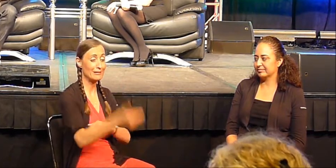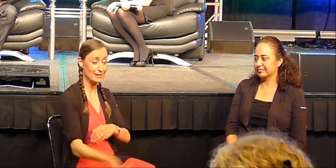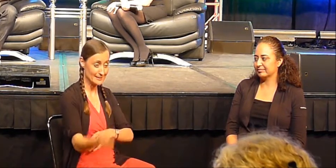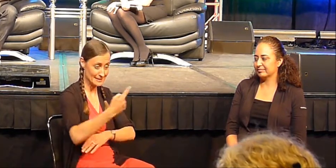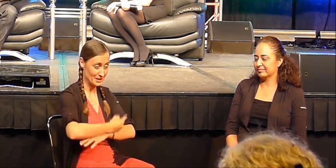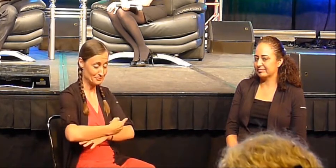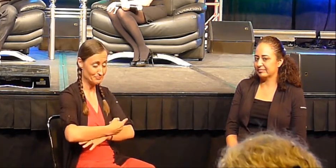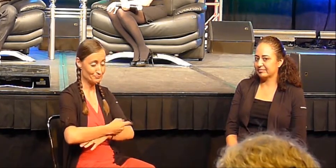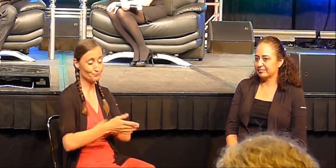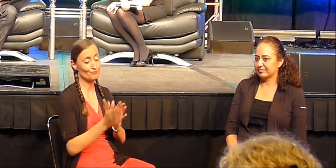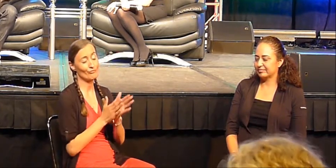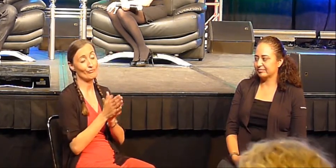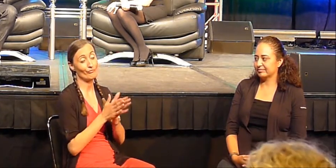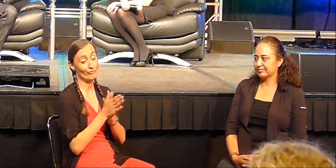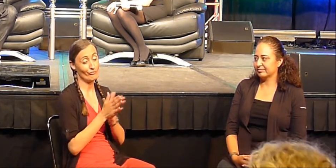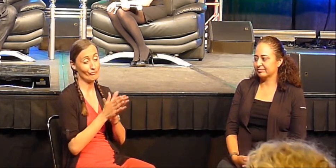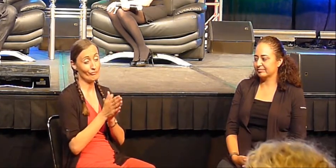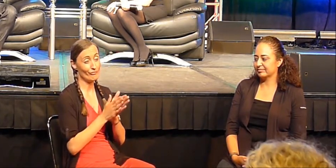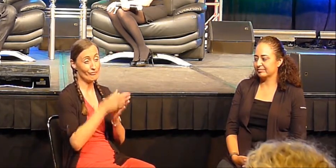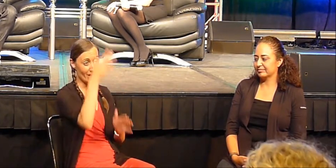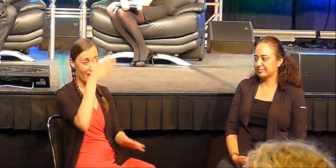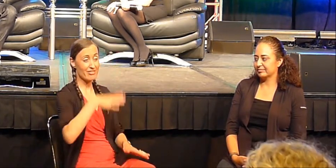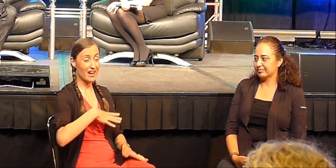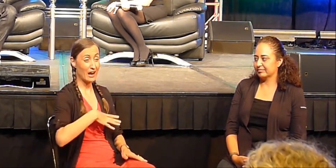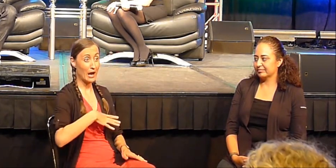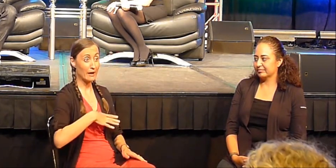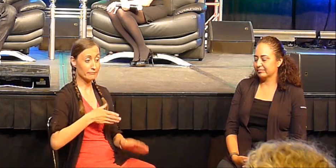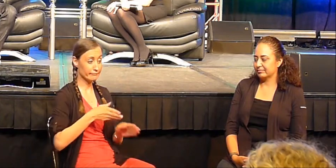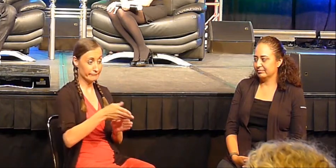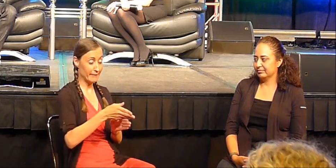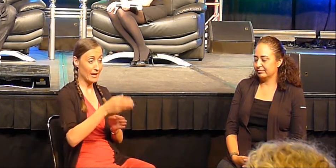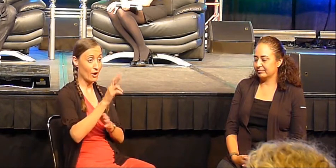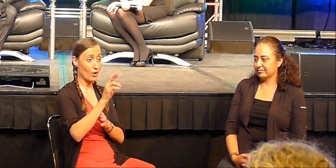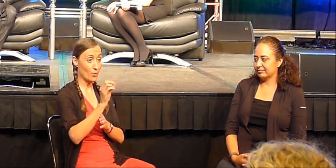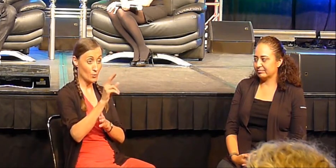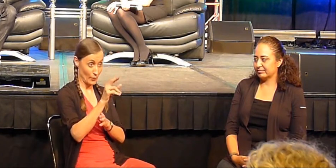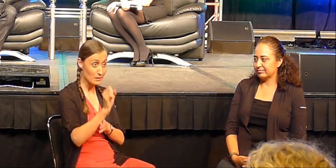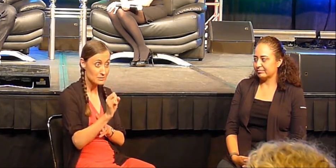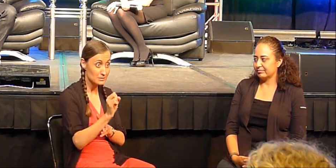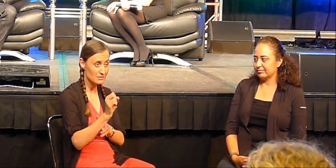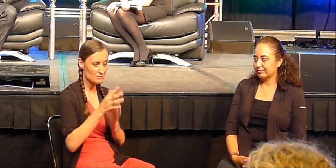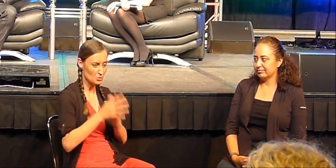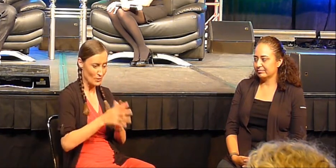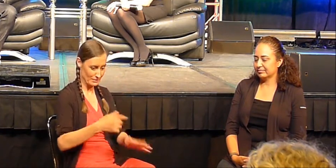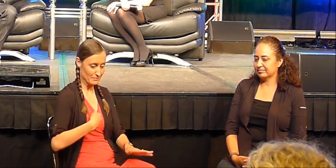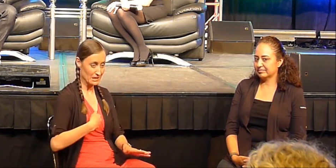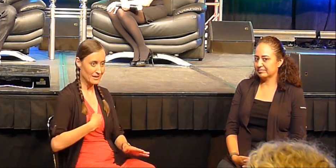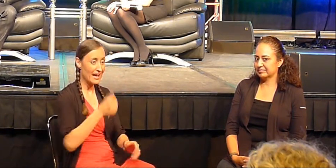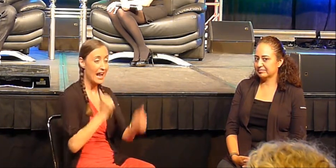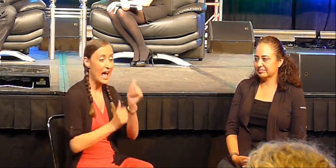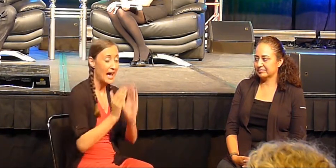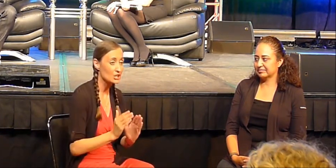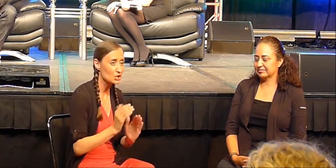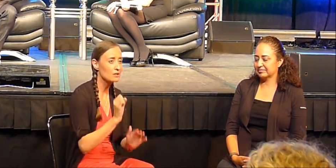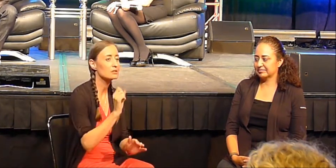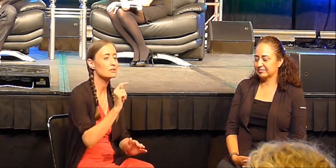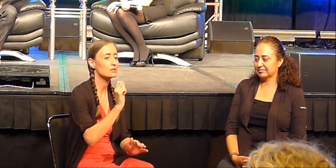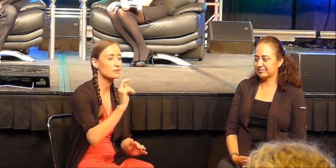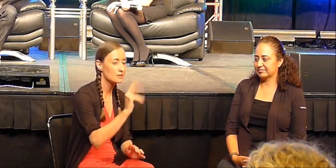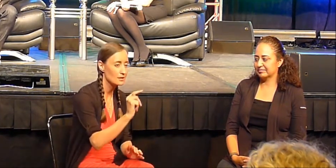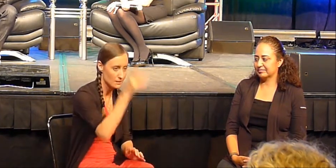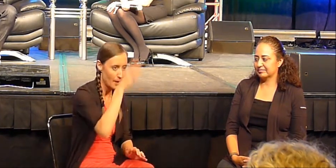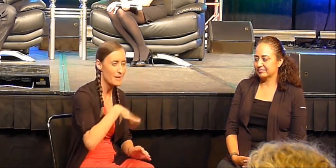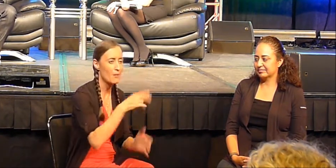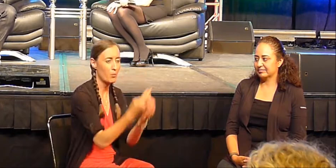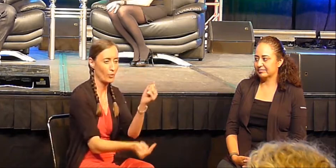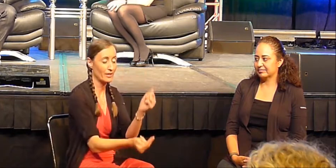day, and the guy who's playing the guy who's gonna wrestle me is actually an actor and a stuntman.